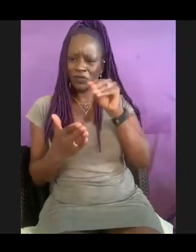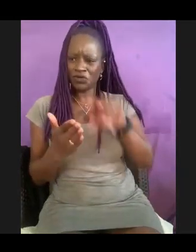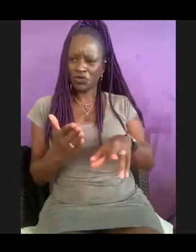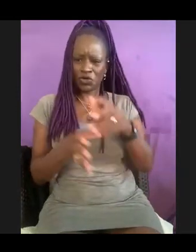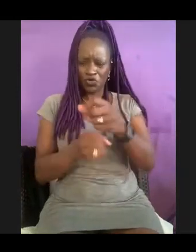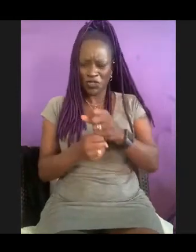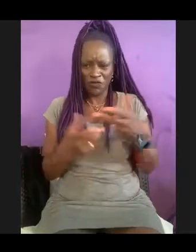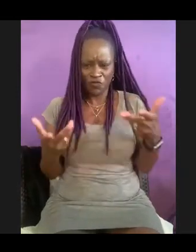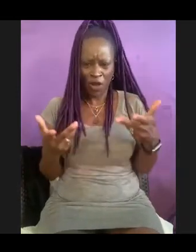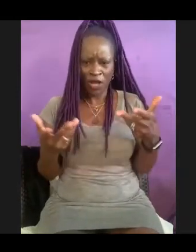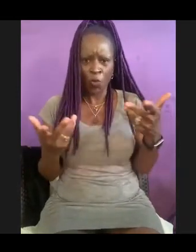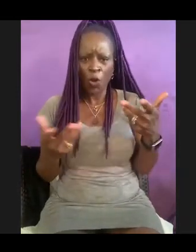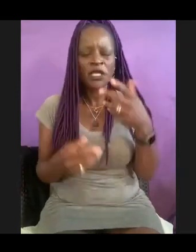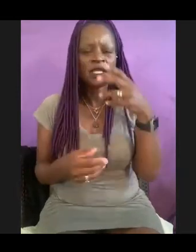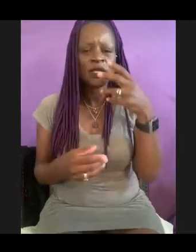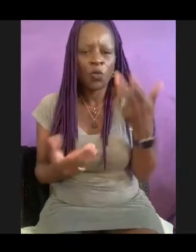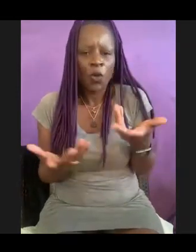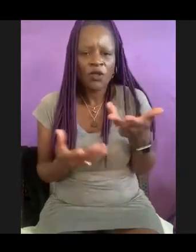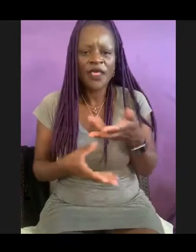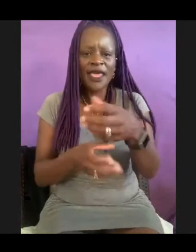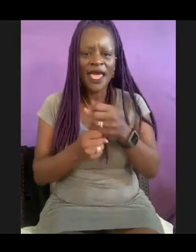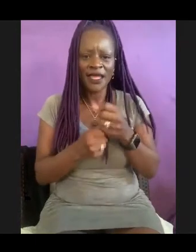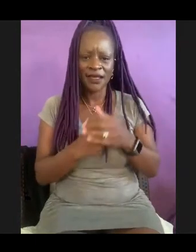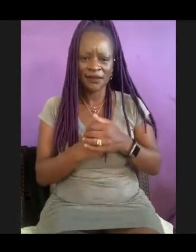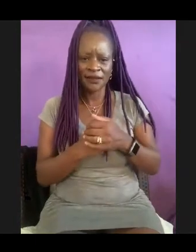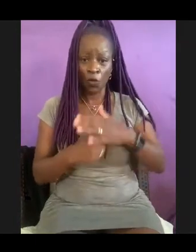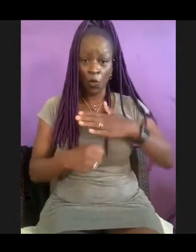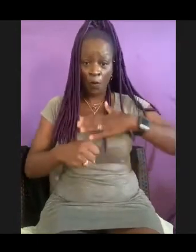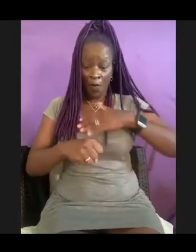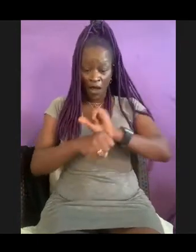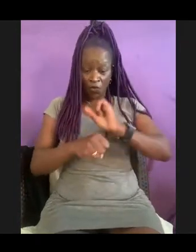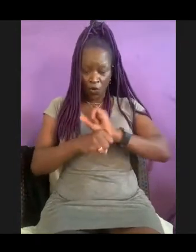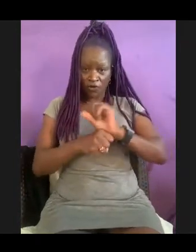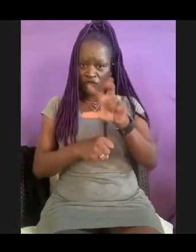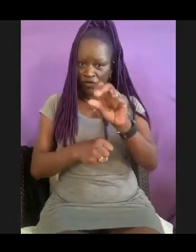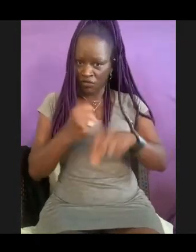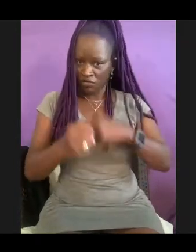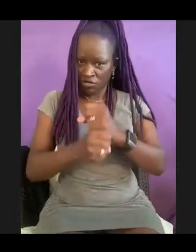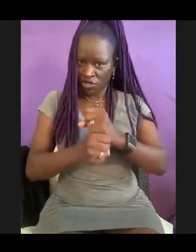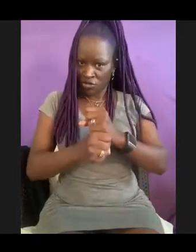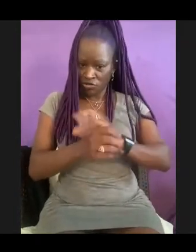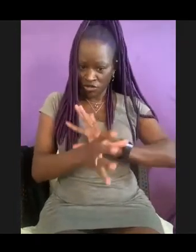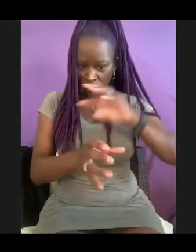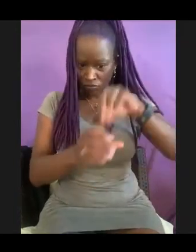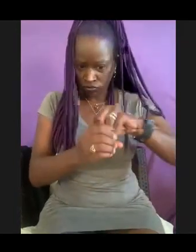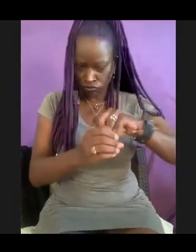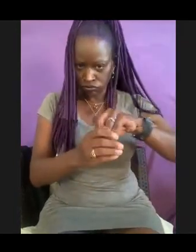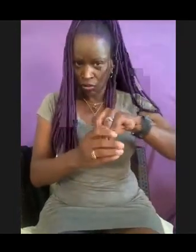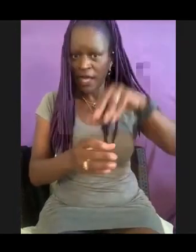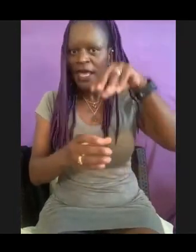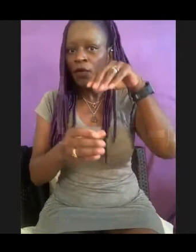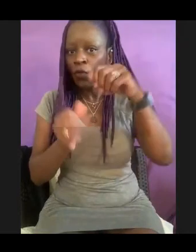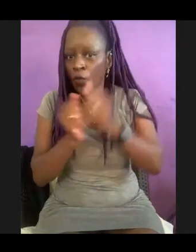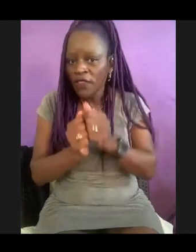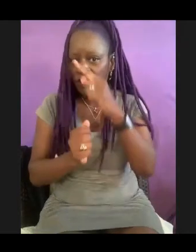My work over the past 30 years has been in the Black community on the intersection of race